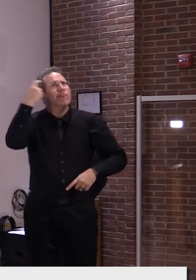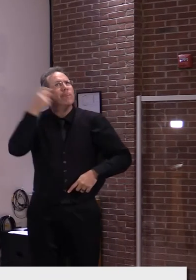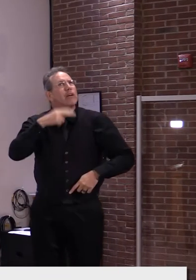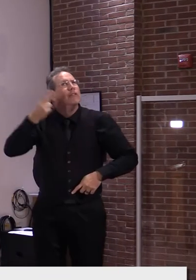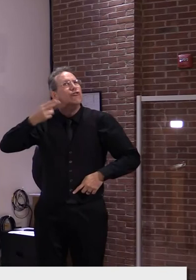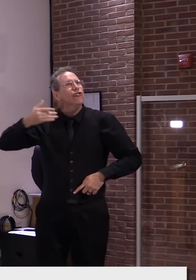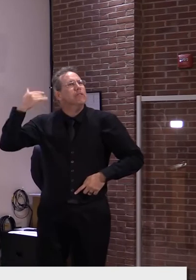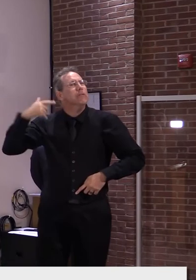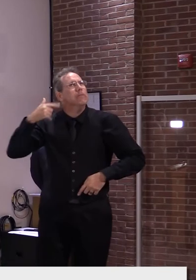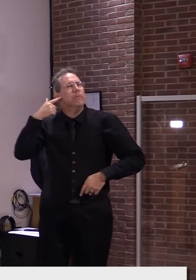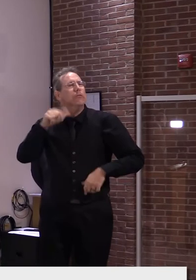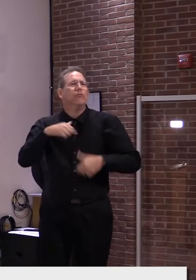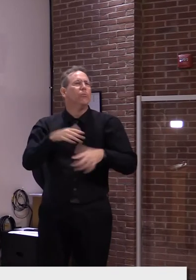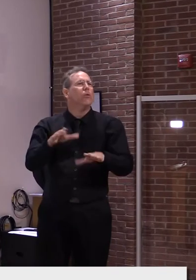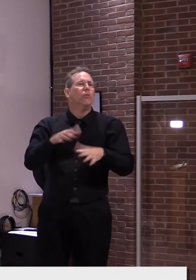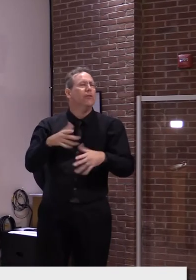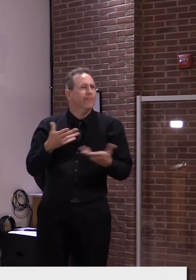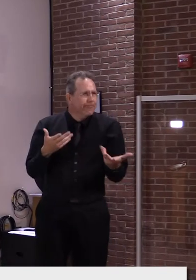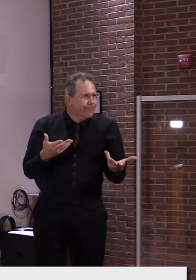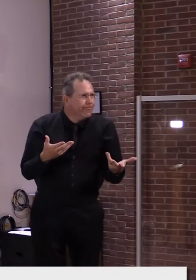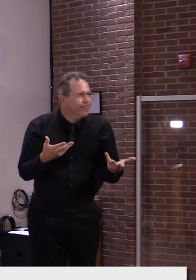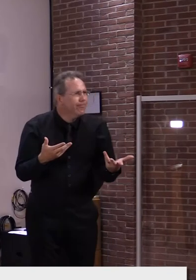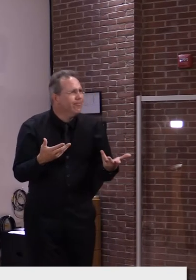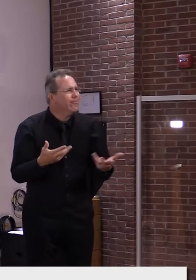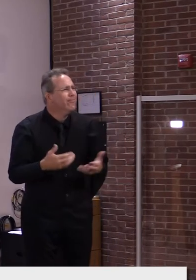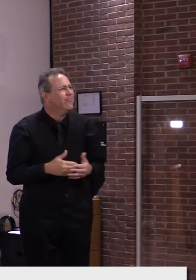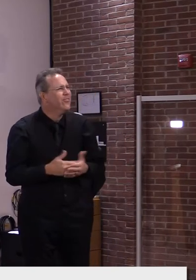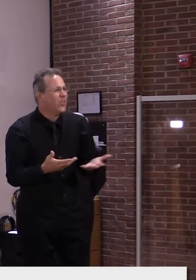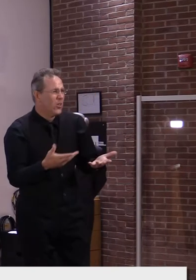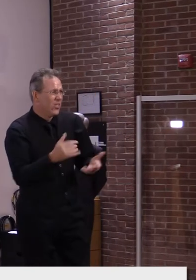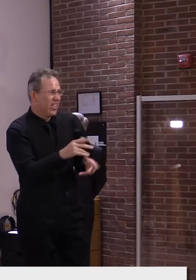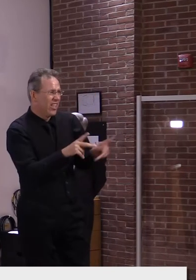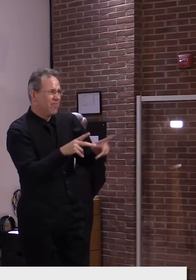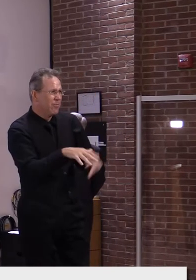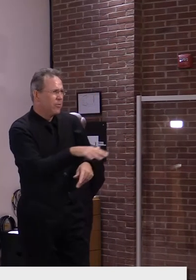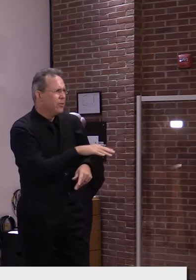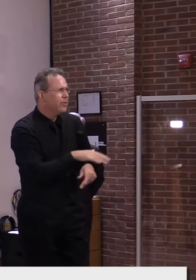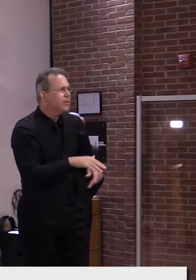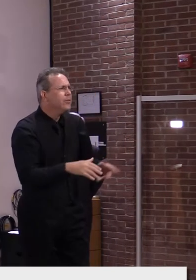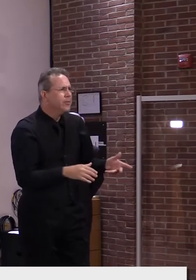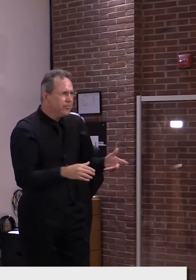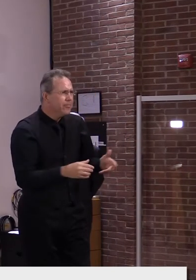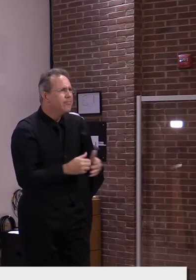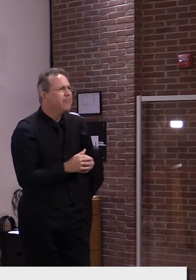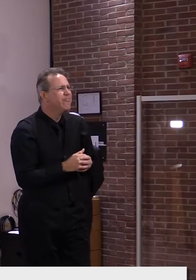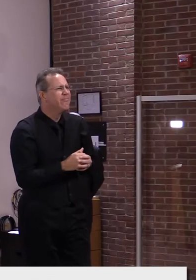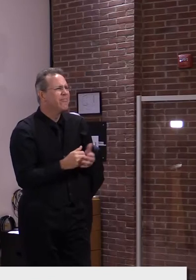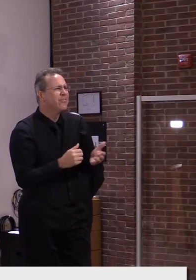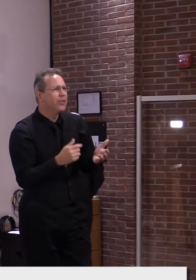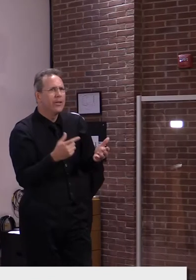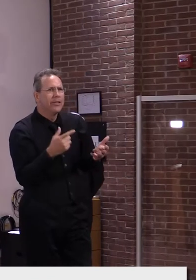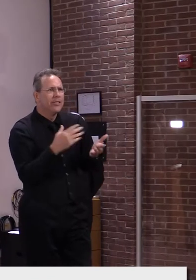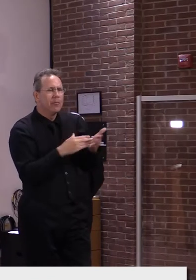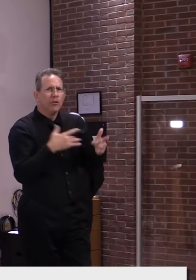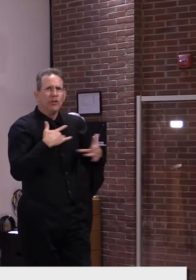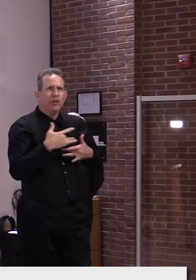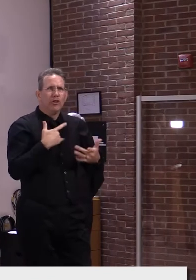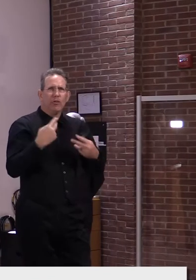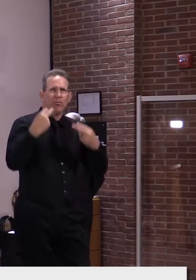the healthcare system financial situation? Yeah, I've been reading those reports also from around the country